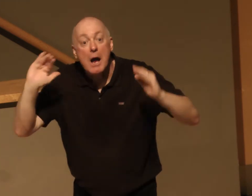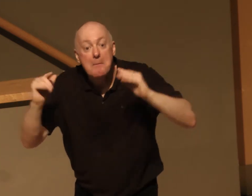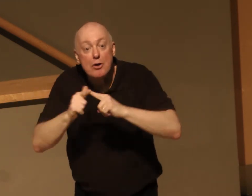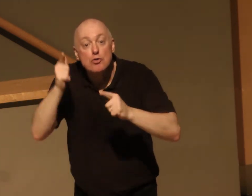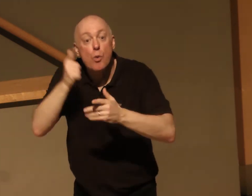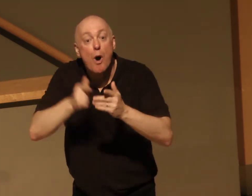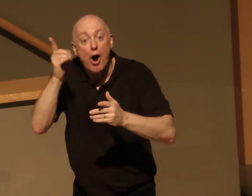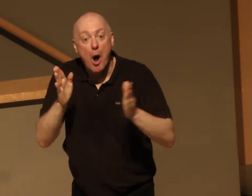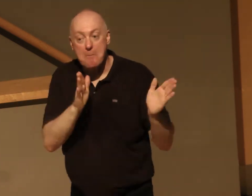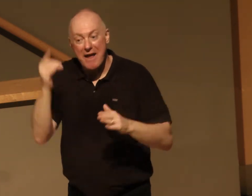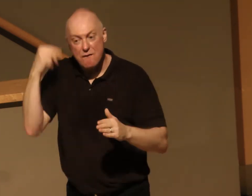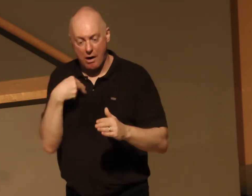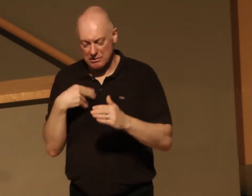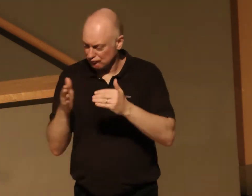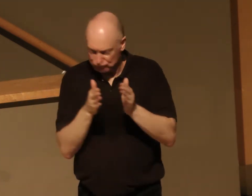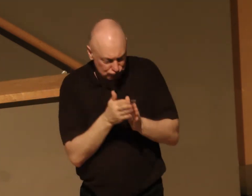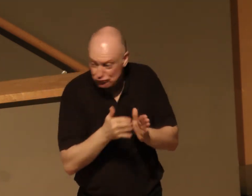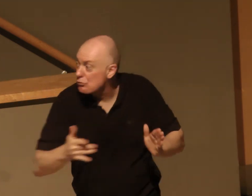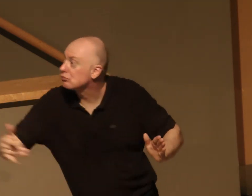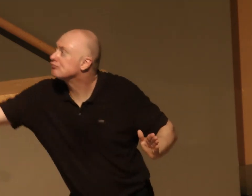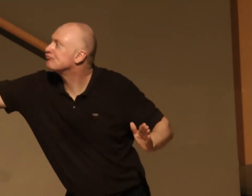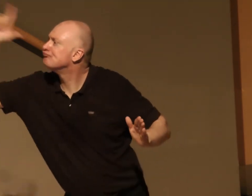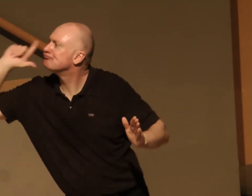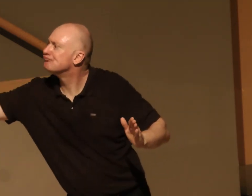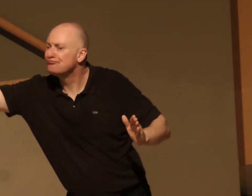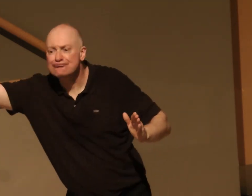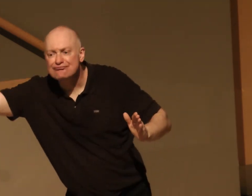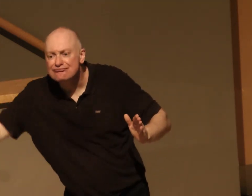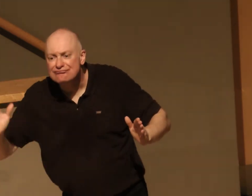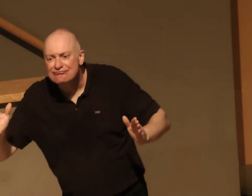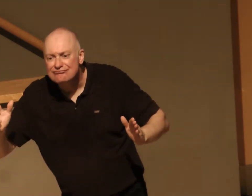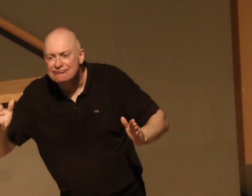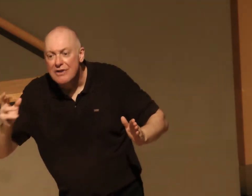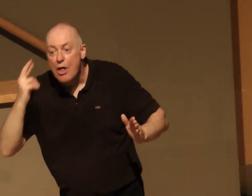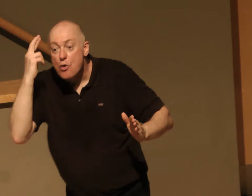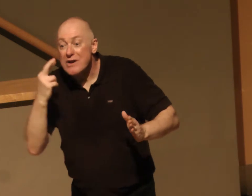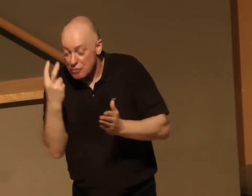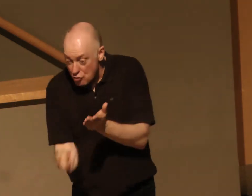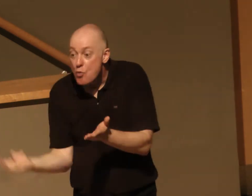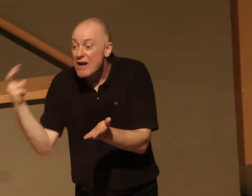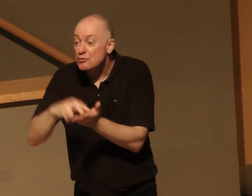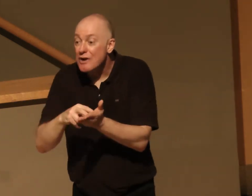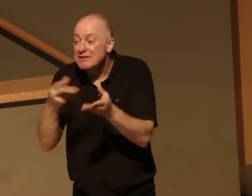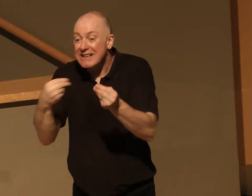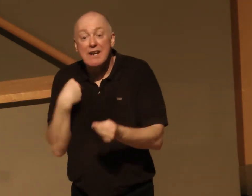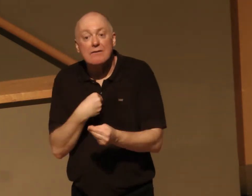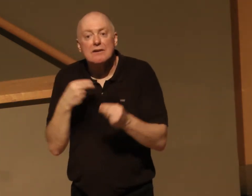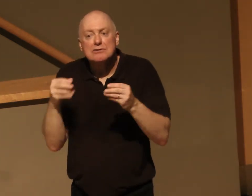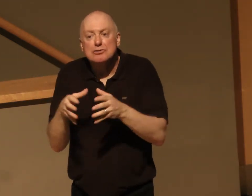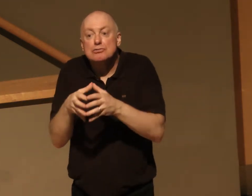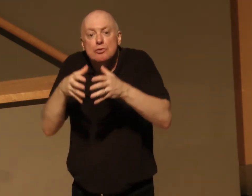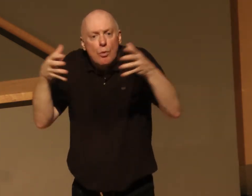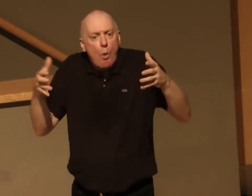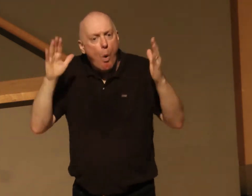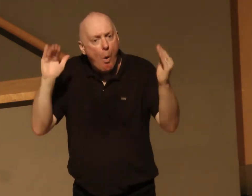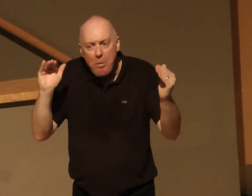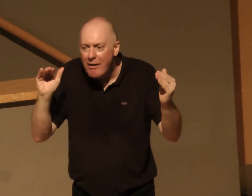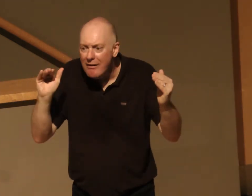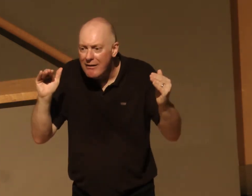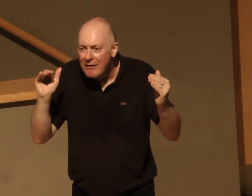for us the reason as I said the resurrection gives us so much hope is because it dispels